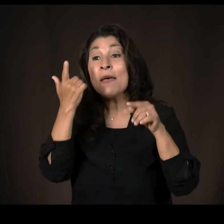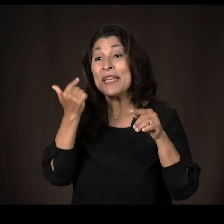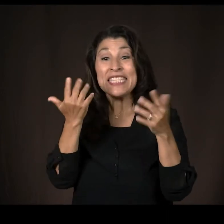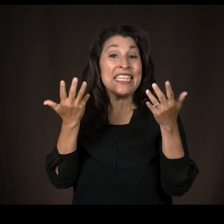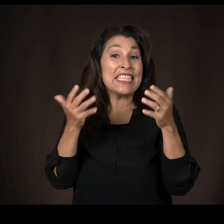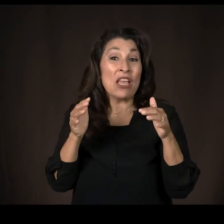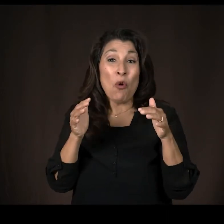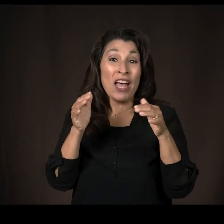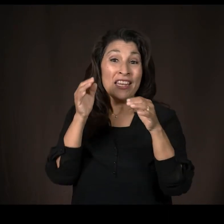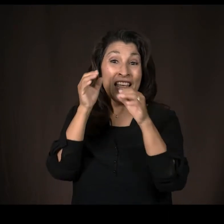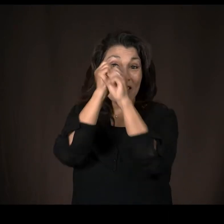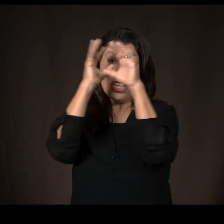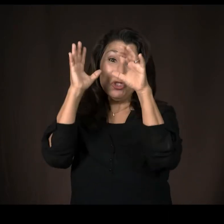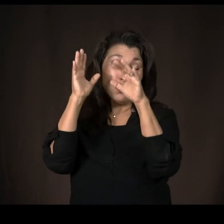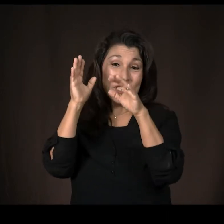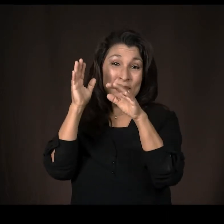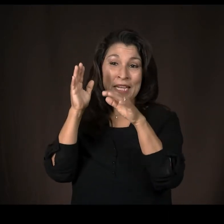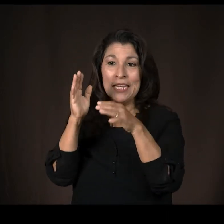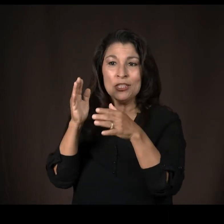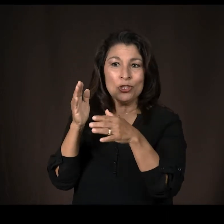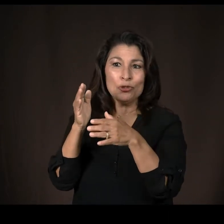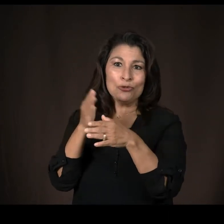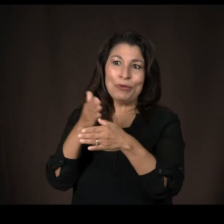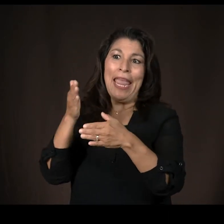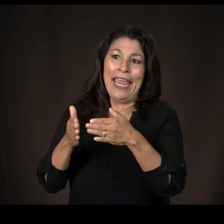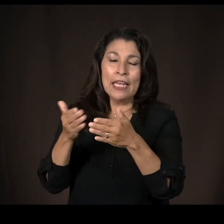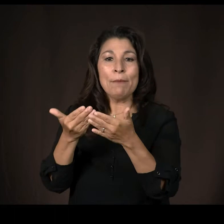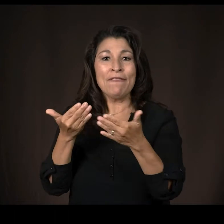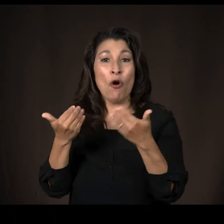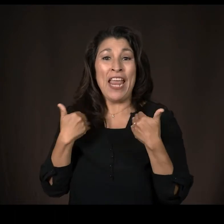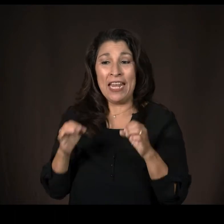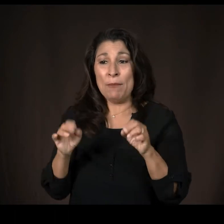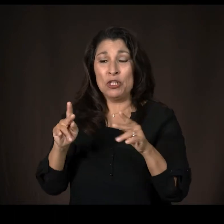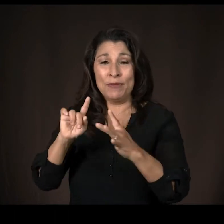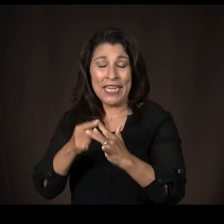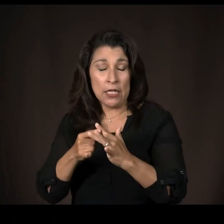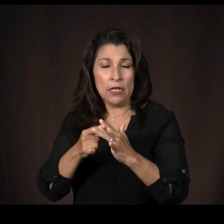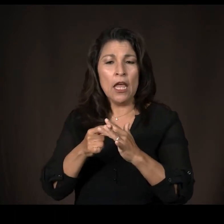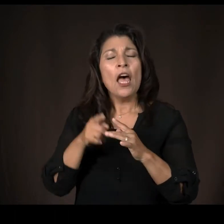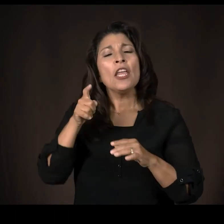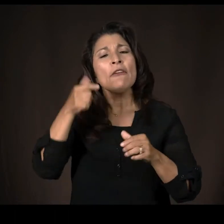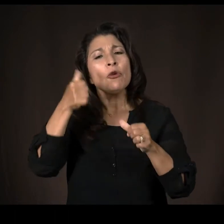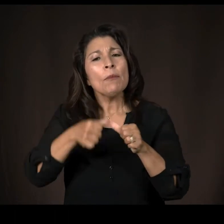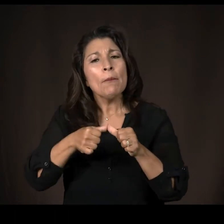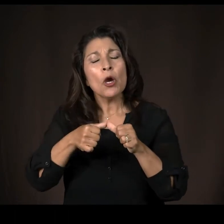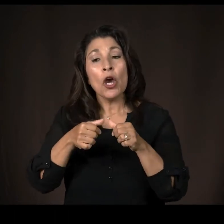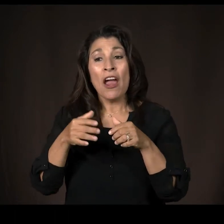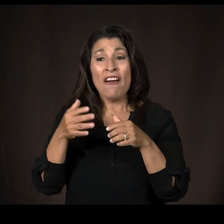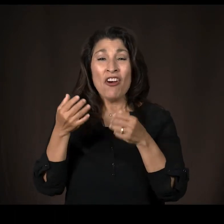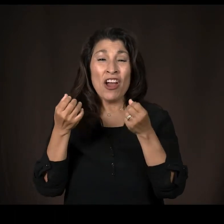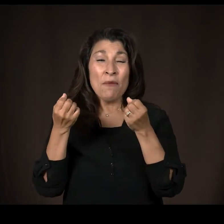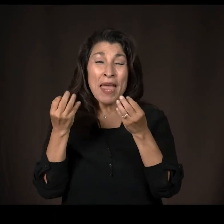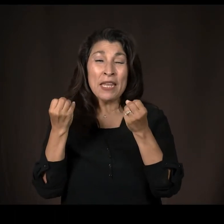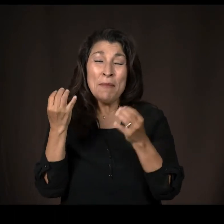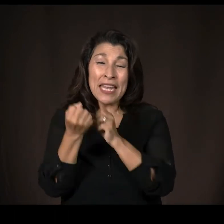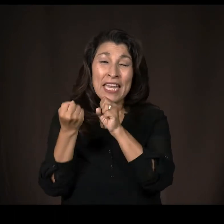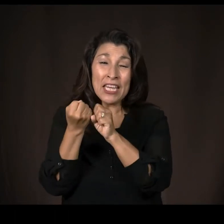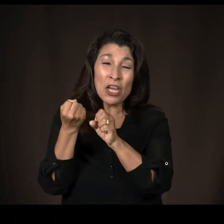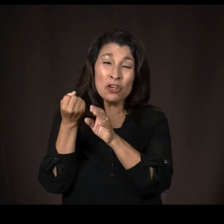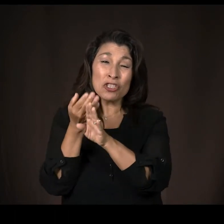see, the background is there had been 90 years of negativism in Jerusalem. And 2 previous